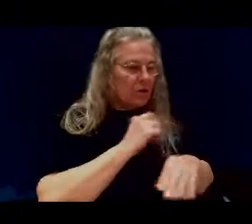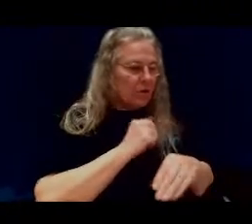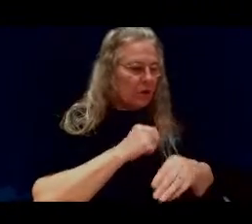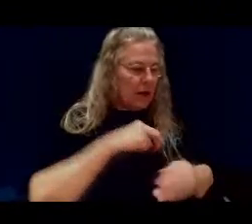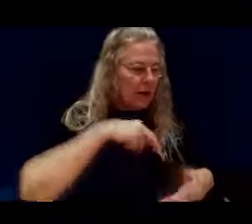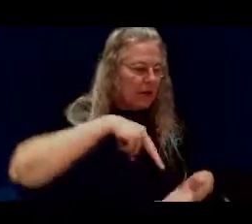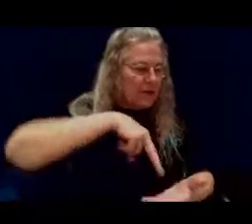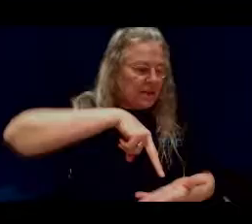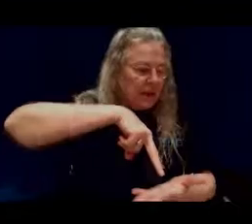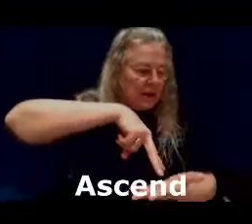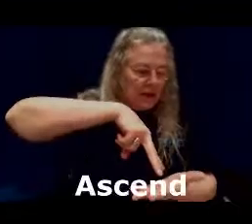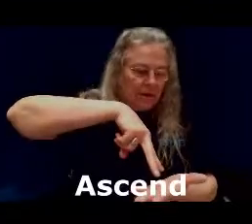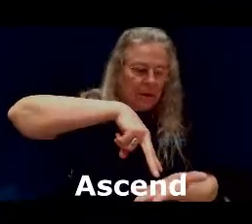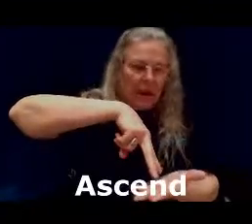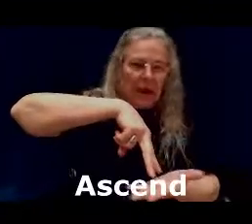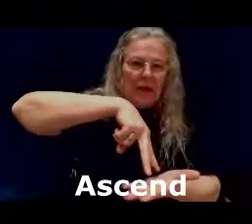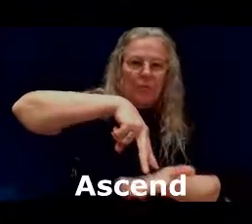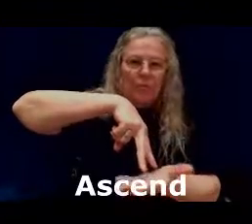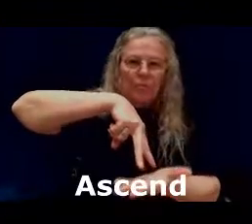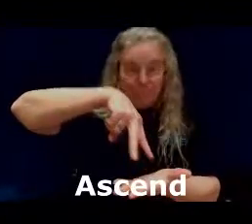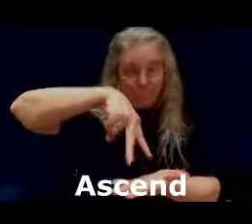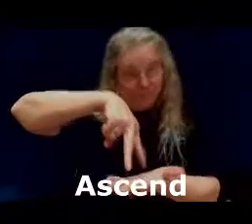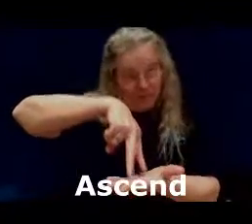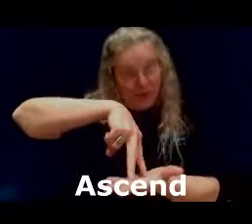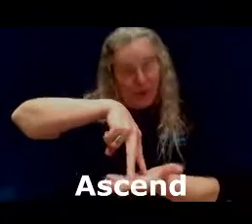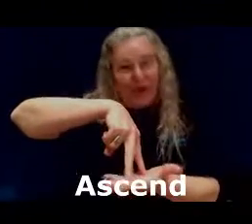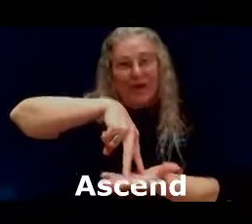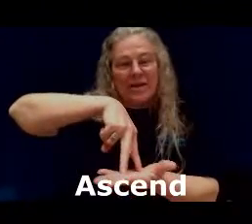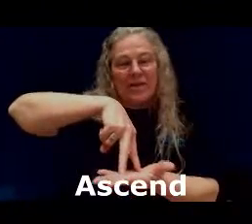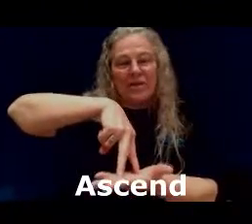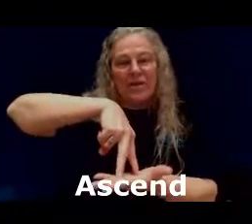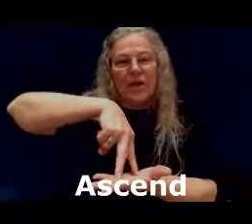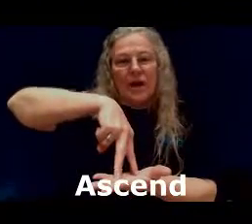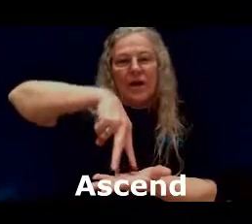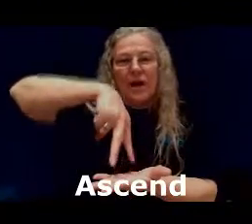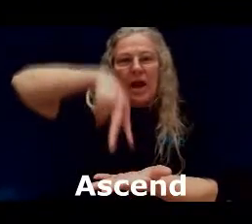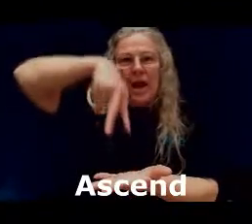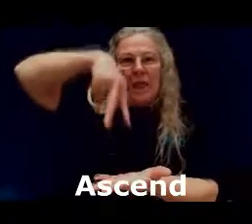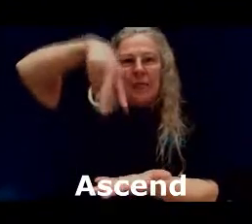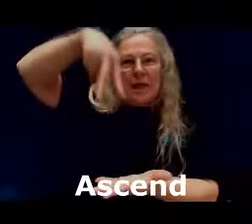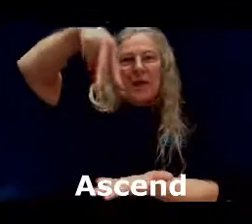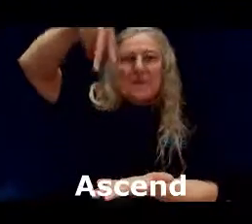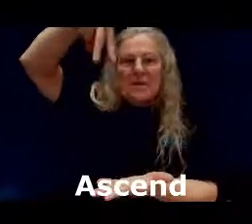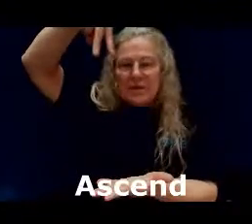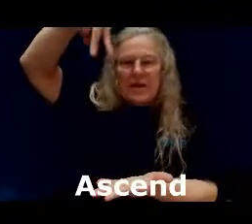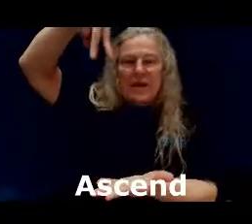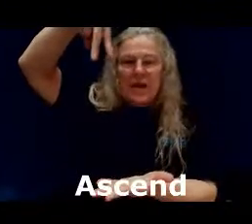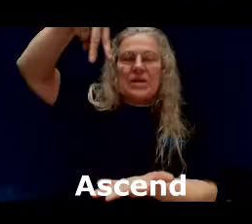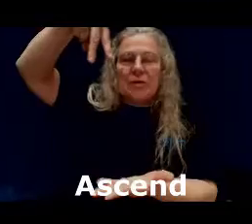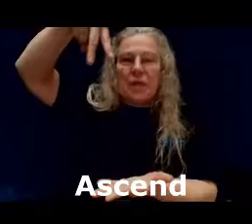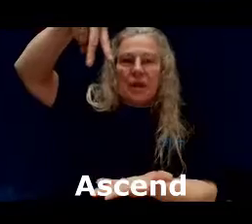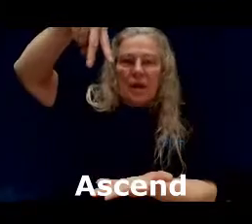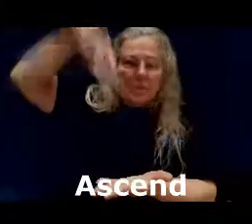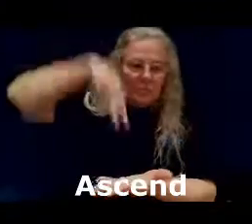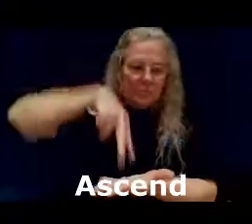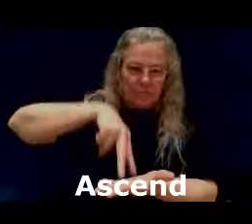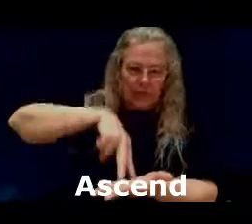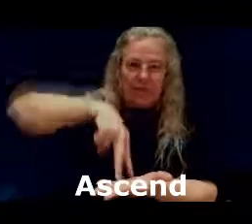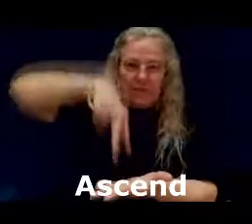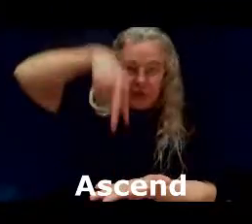earth. Ascend, and you Charlie in your hand and make him ascend like he's going up into